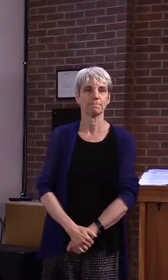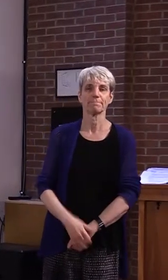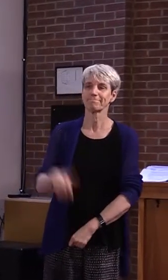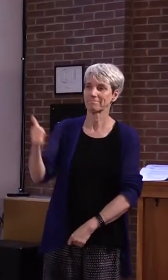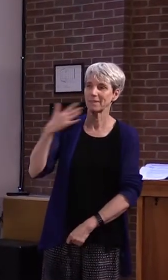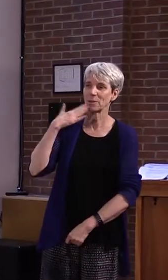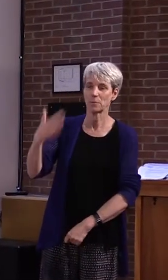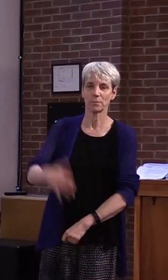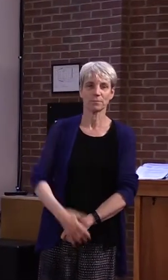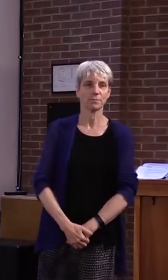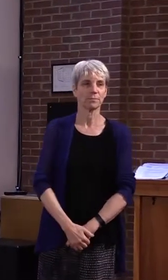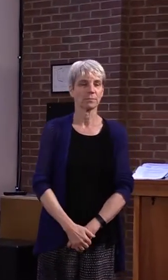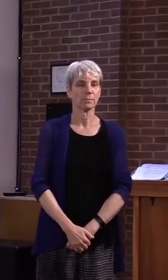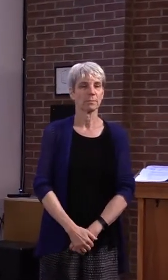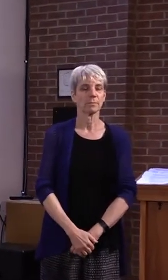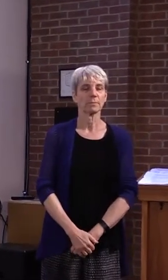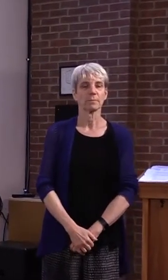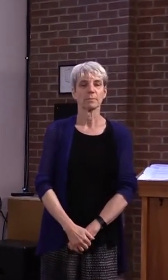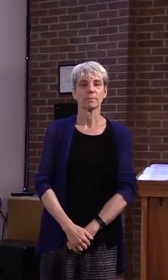Okay, thank you.